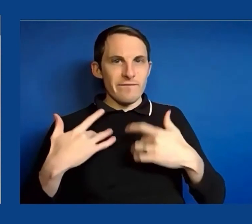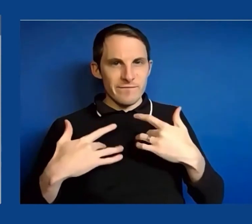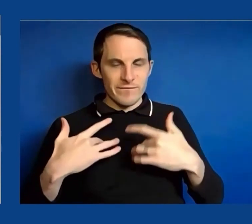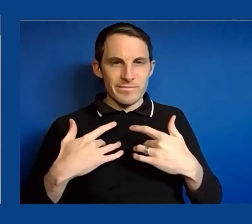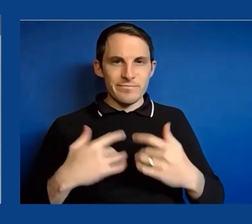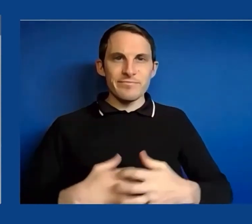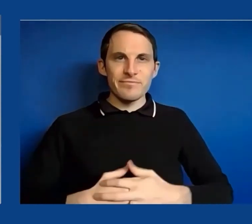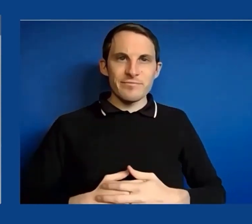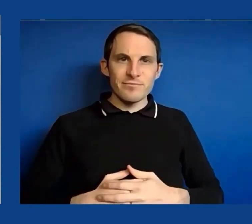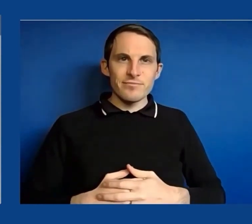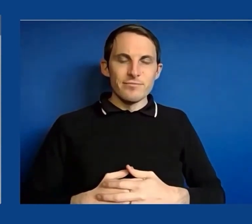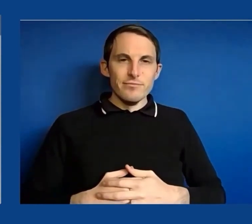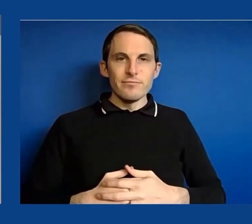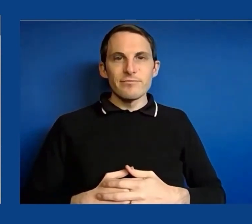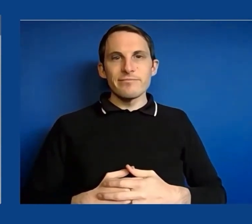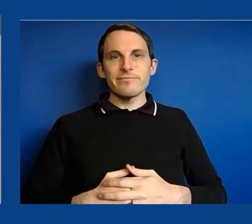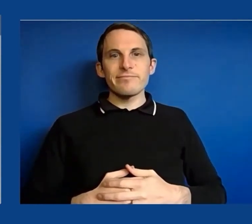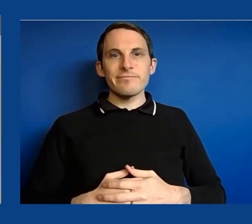and how